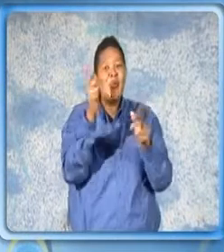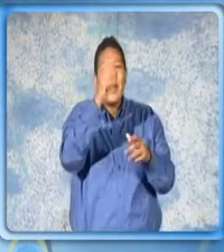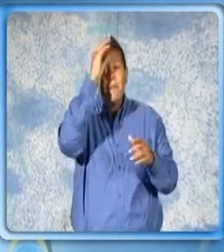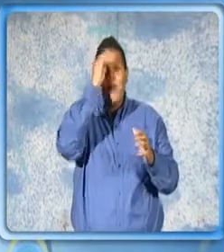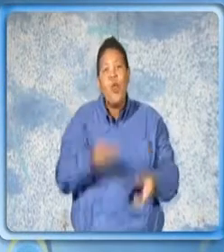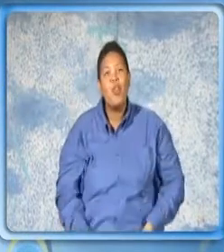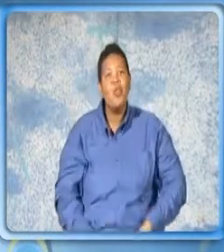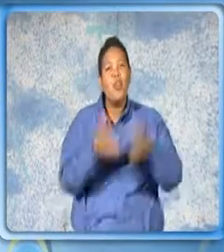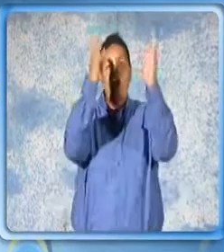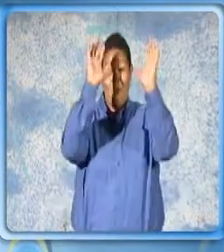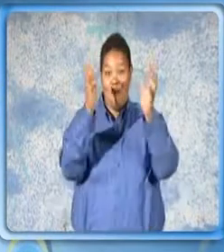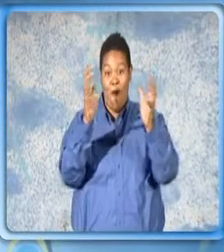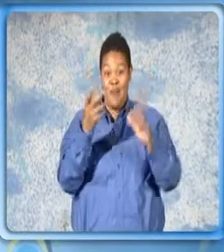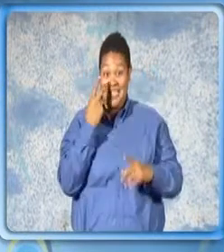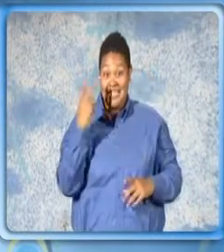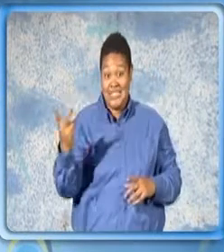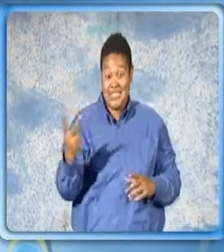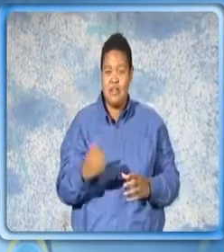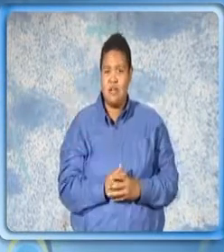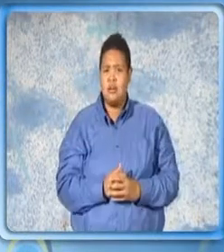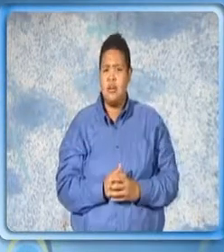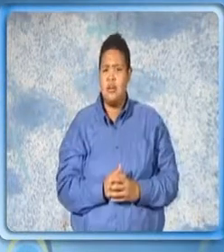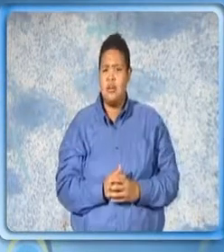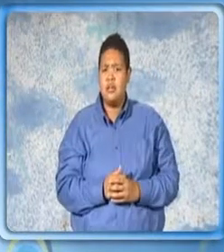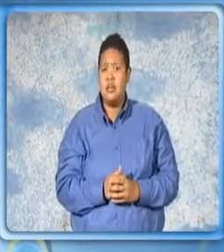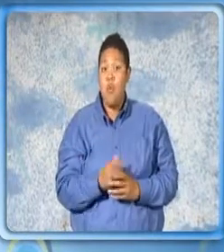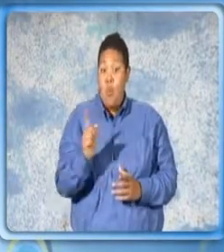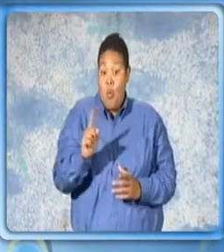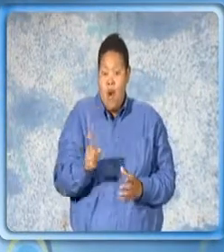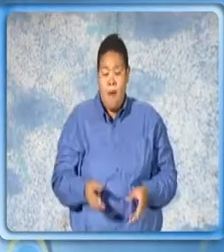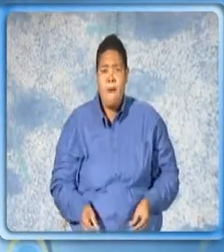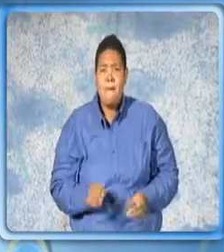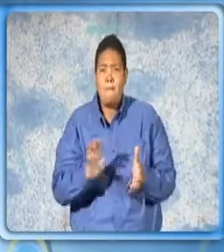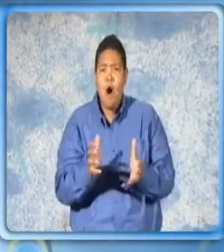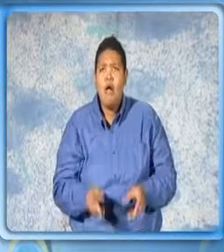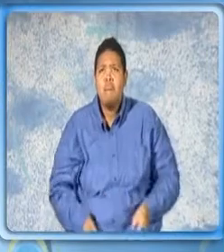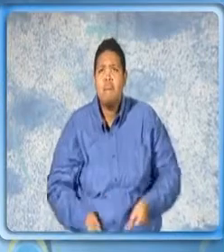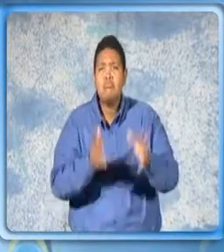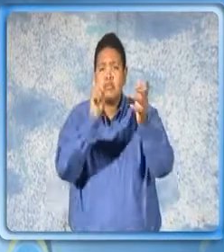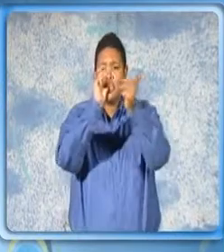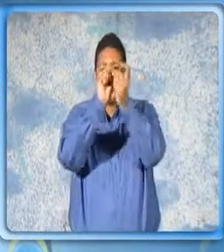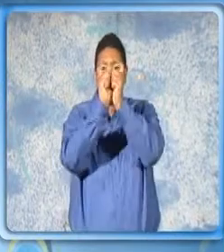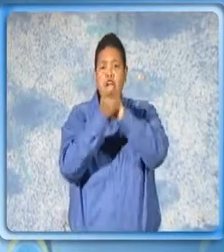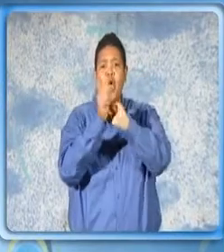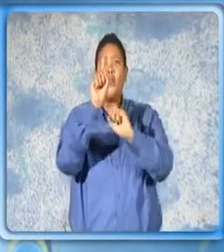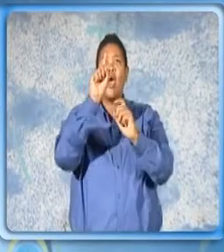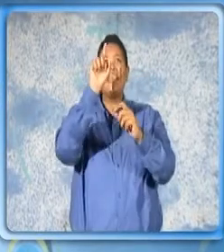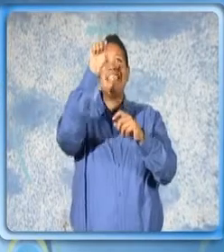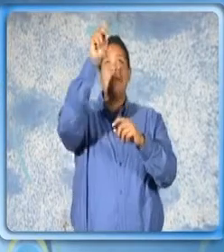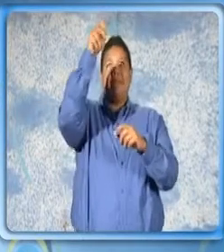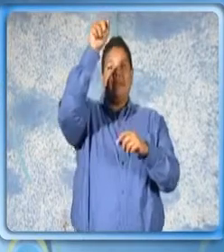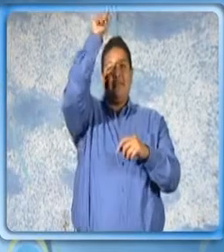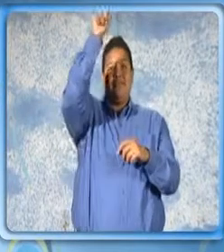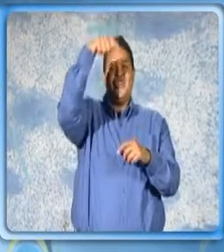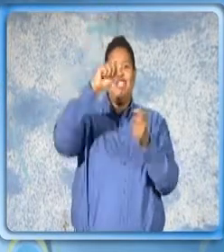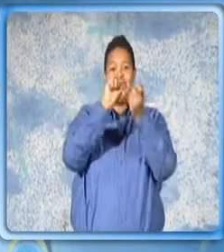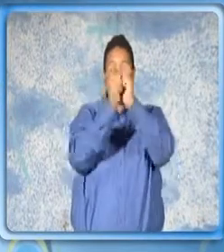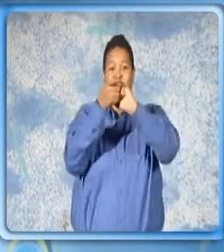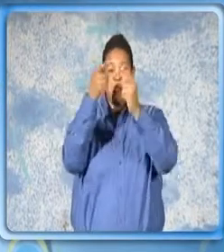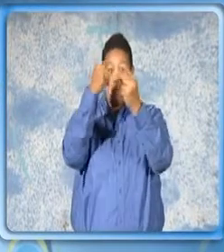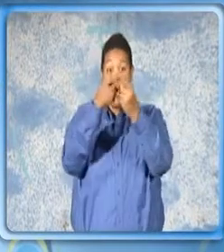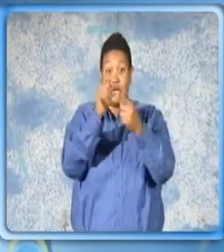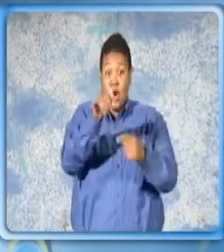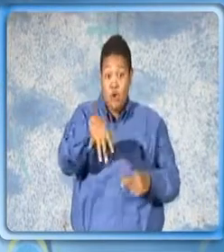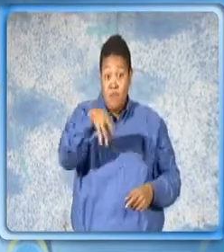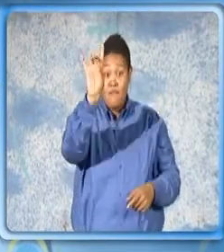throwing the ball? The point where the path of the ball changed direction was the turning point. Can you find